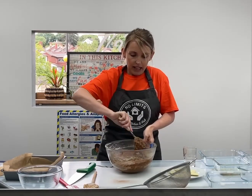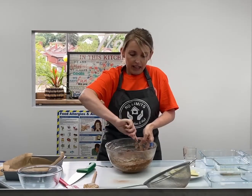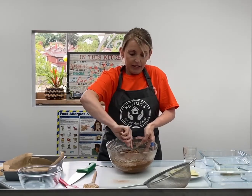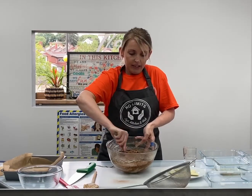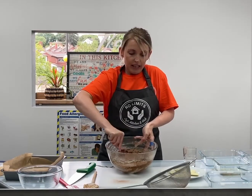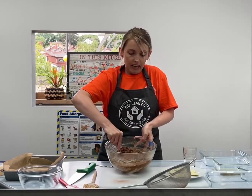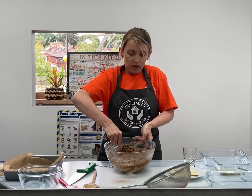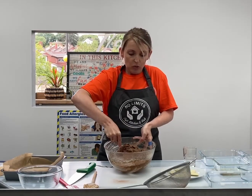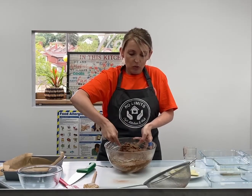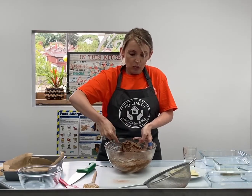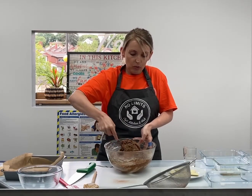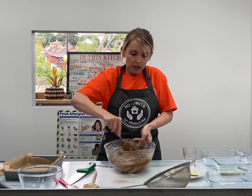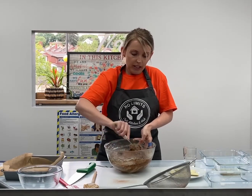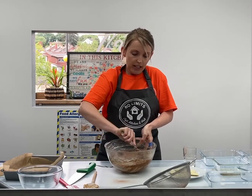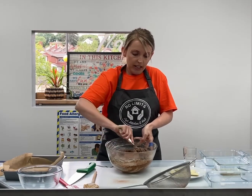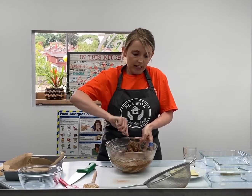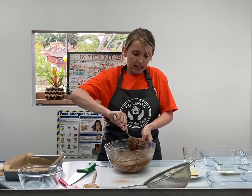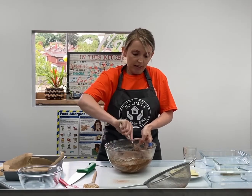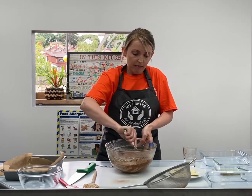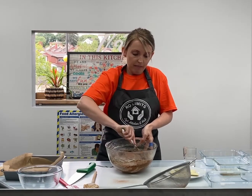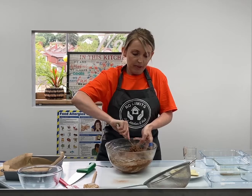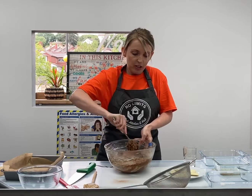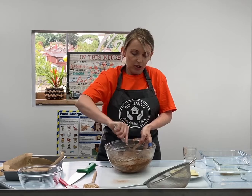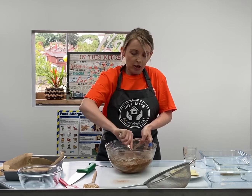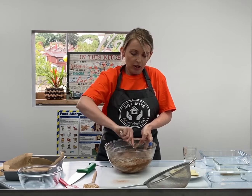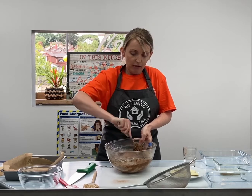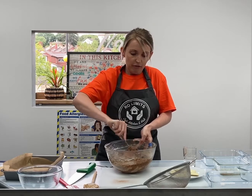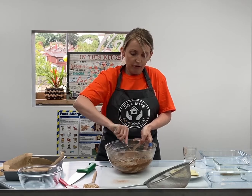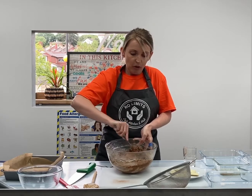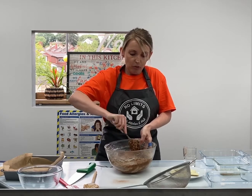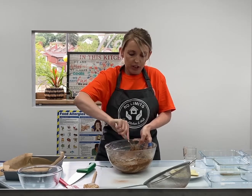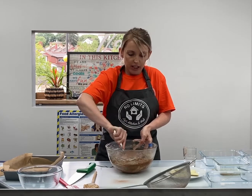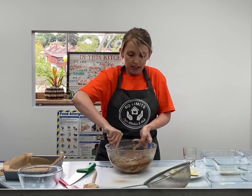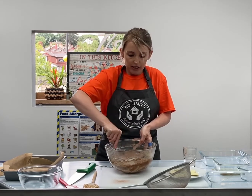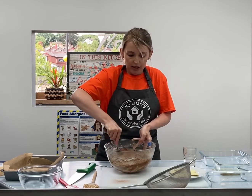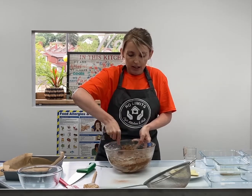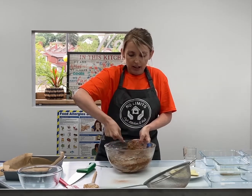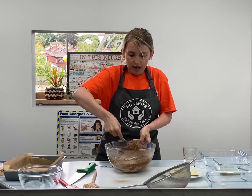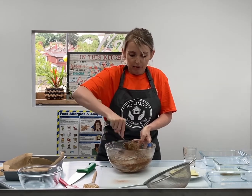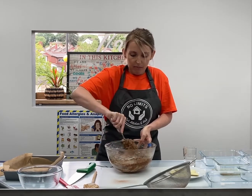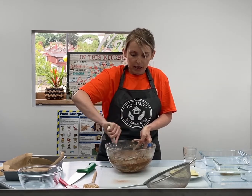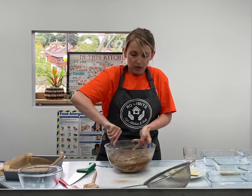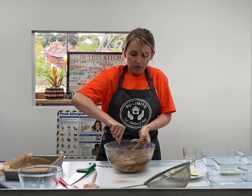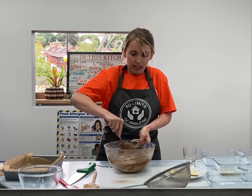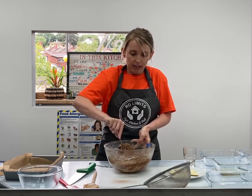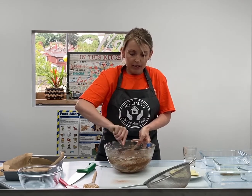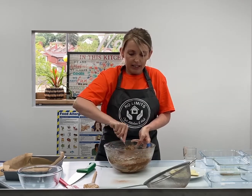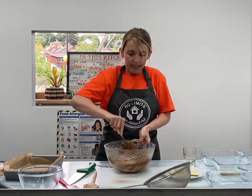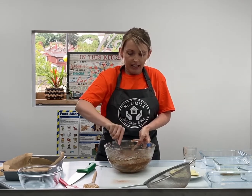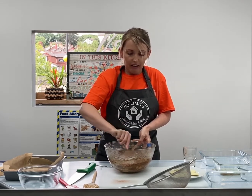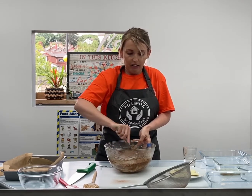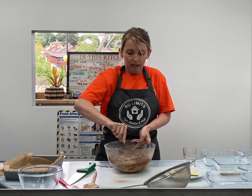Okay, so that is all the mixture folded and mixed really nicely together.